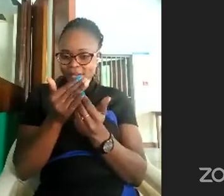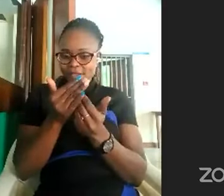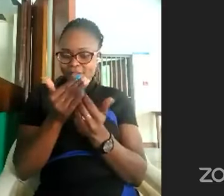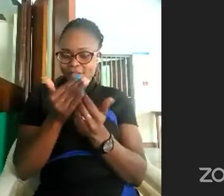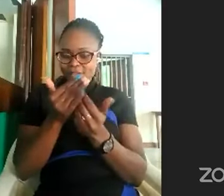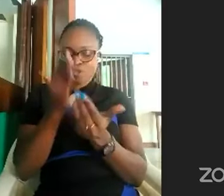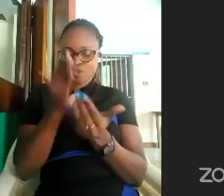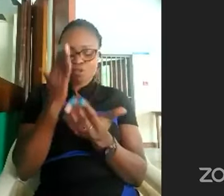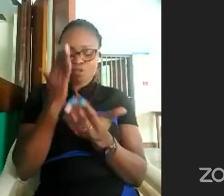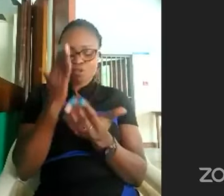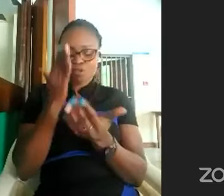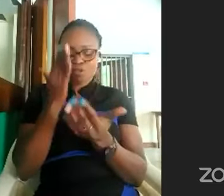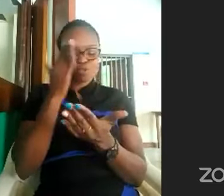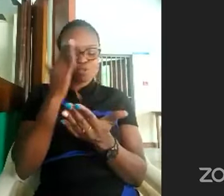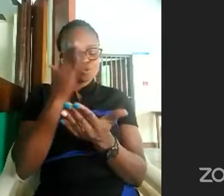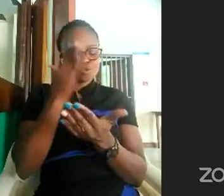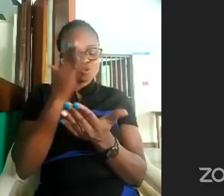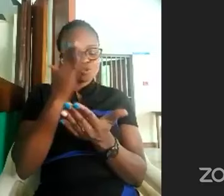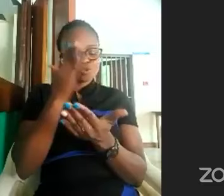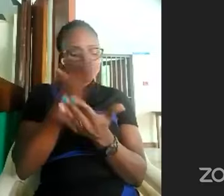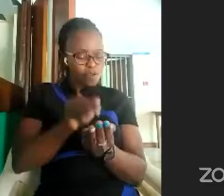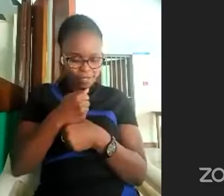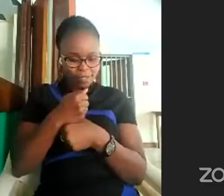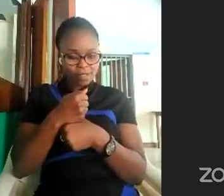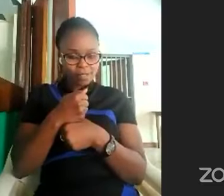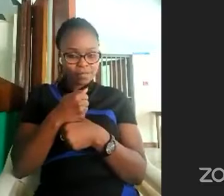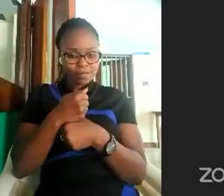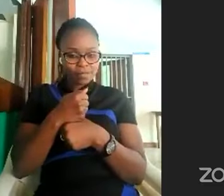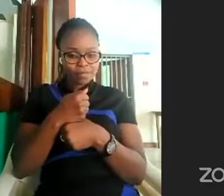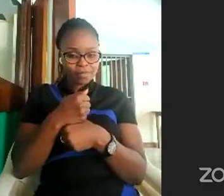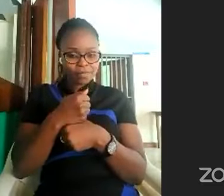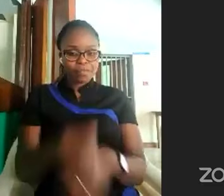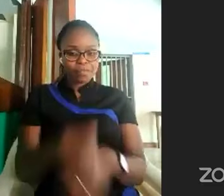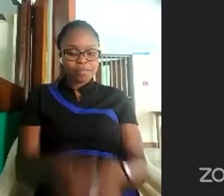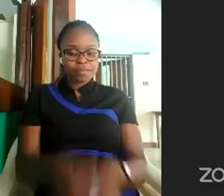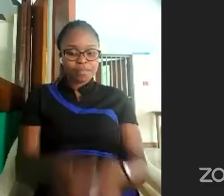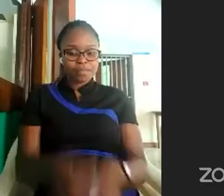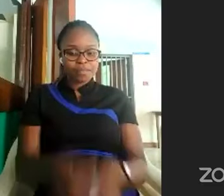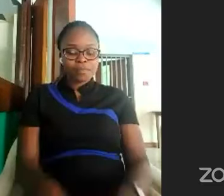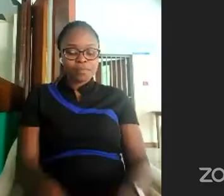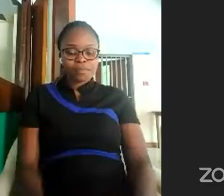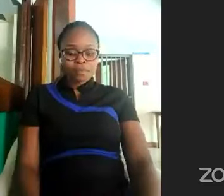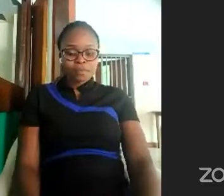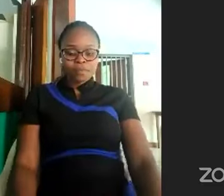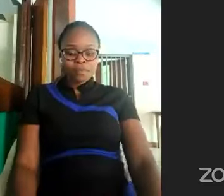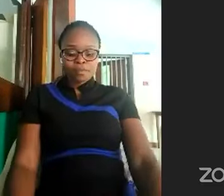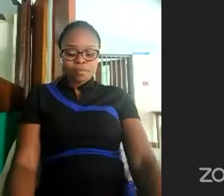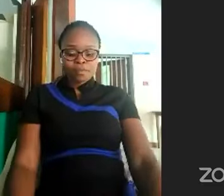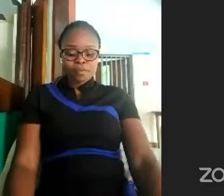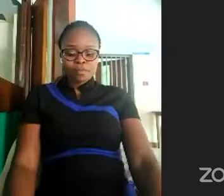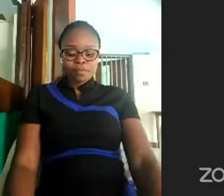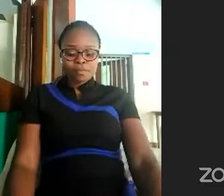health sectors. Nobody would want to be exposed to such a discrimination once or twice.